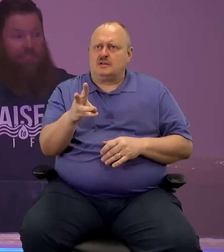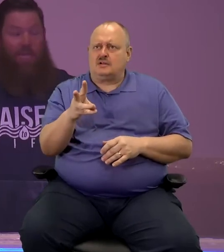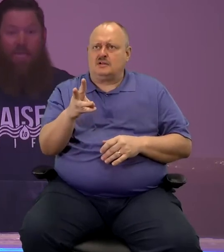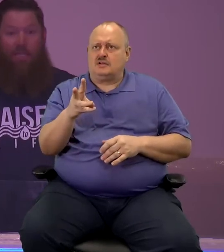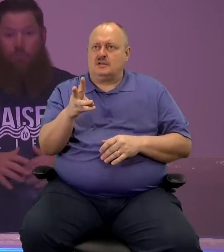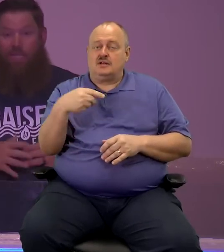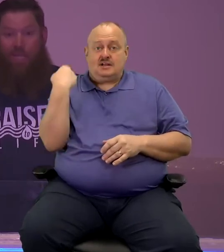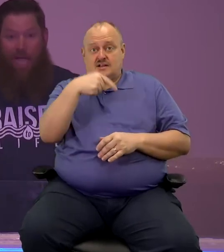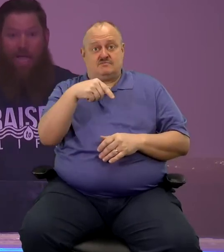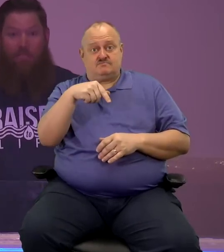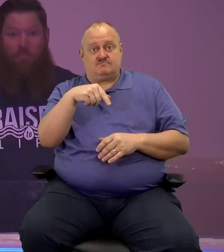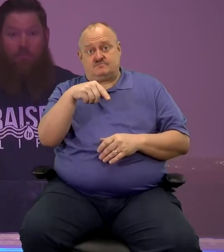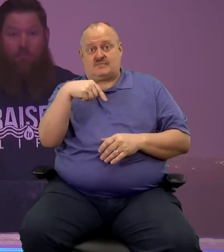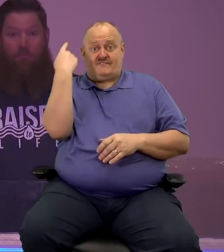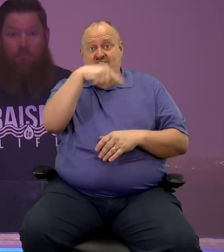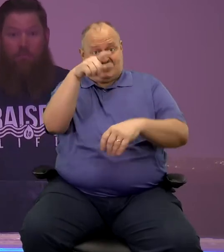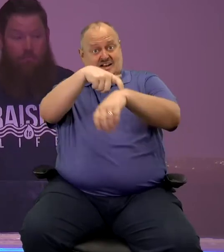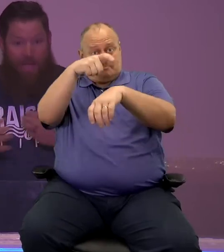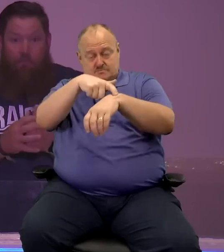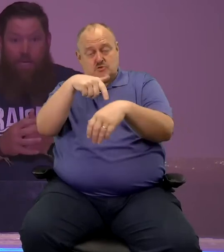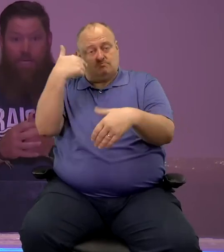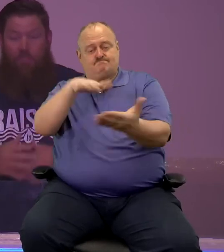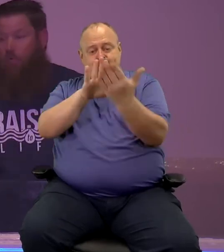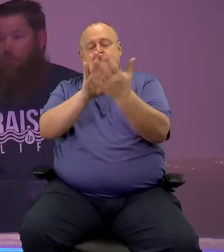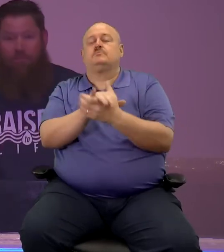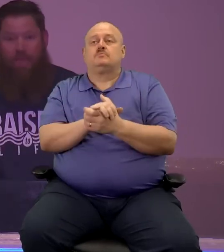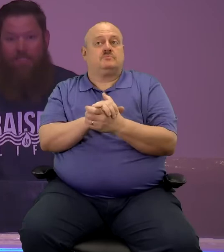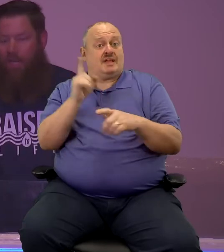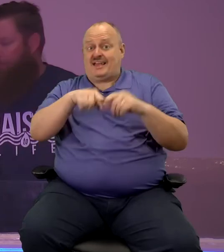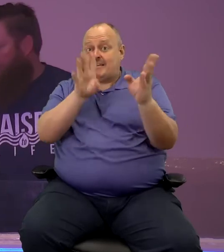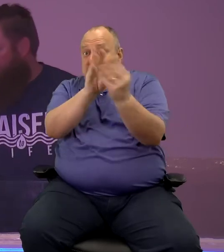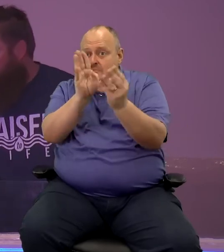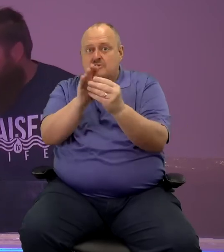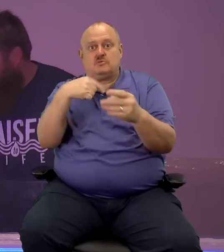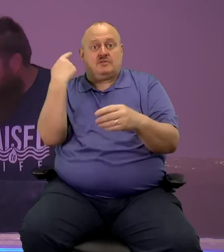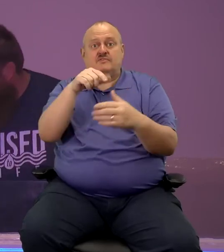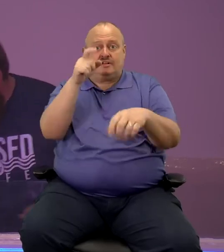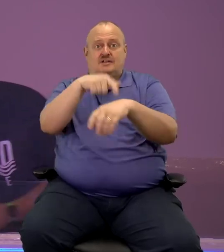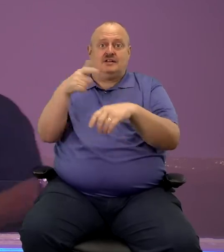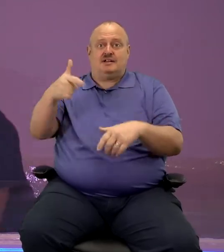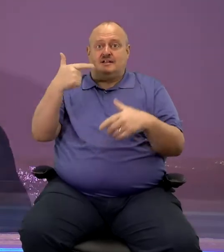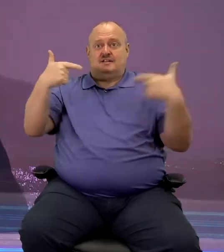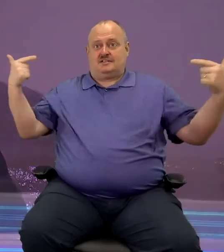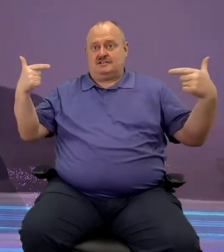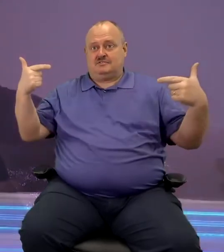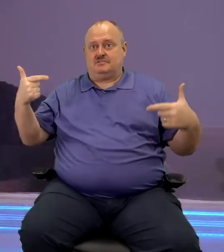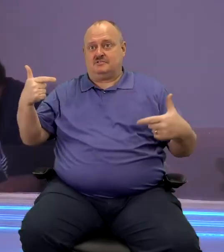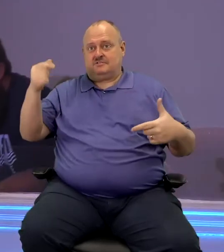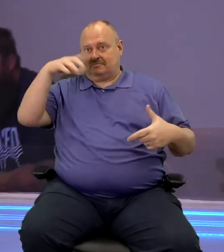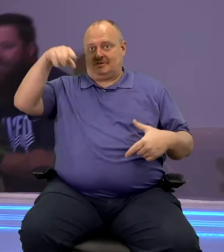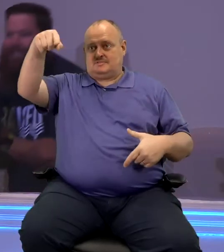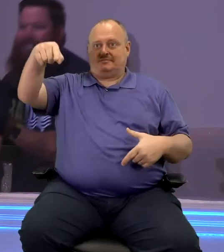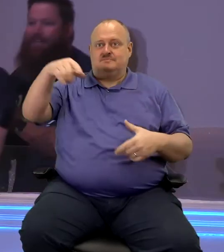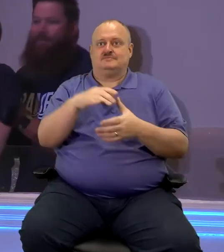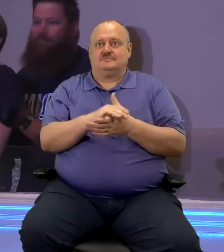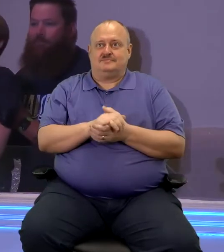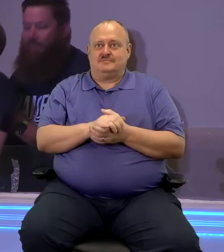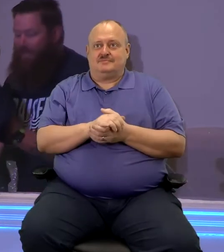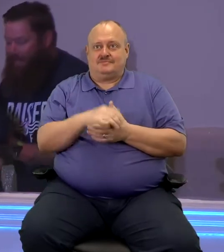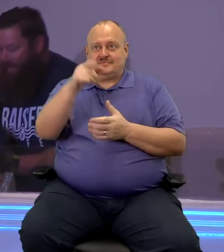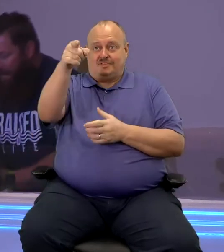because this day and age, we cannot have a meeting. So we FaceTimed in this big old smile. Come here, Brian. Show everybody that smile. Right